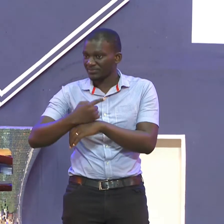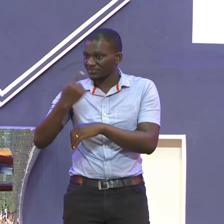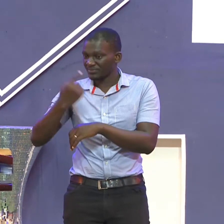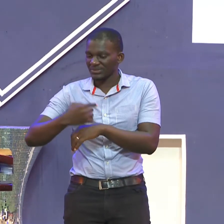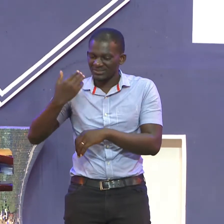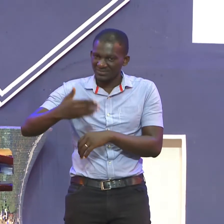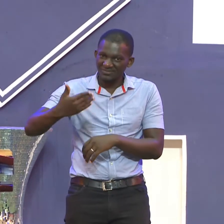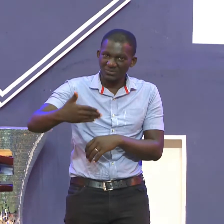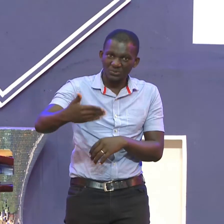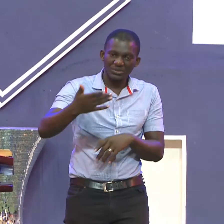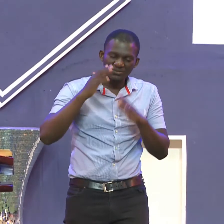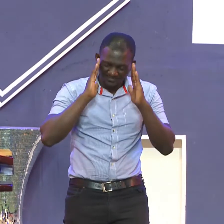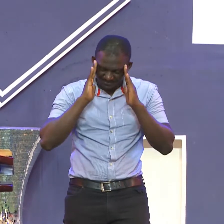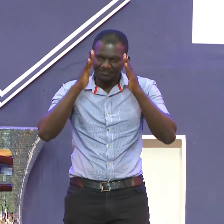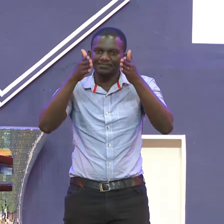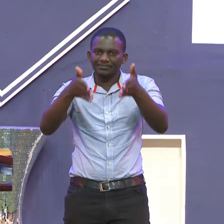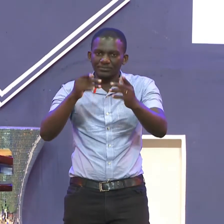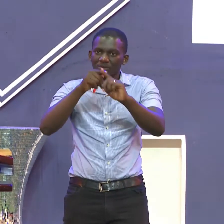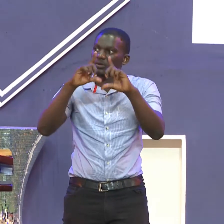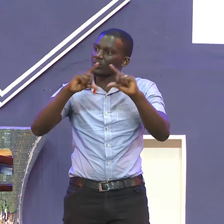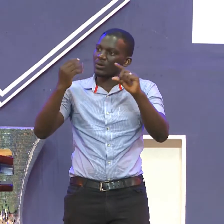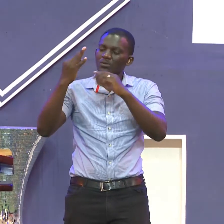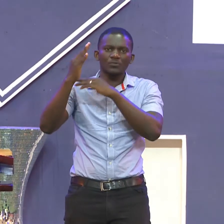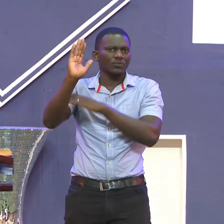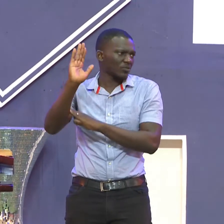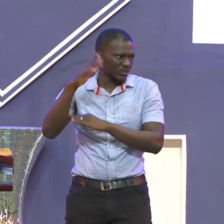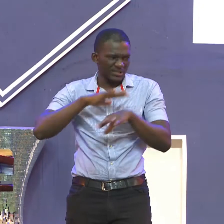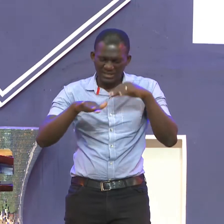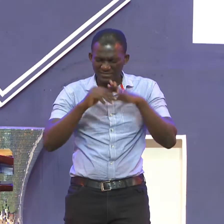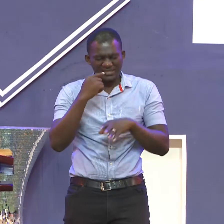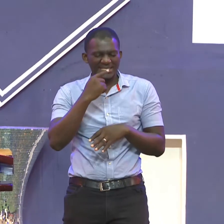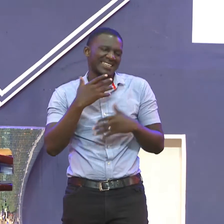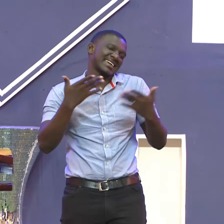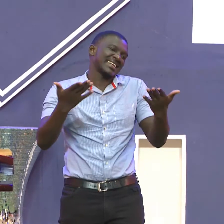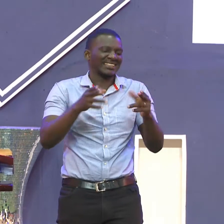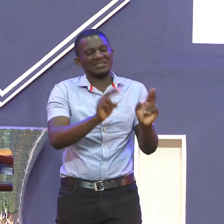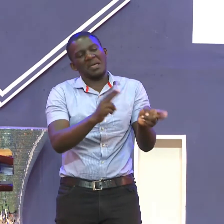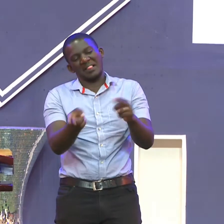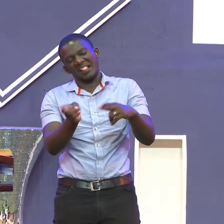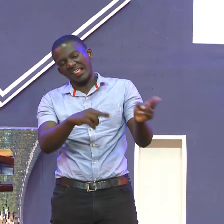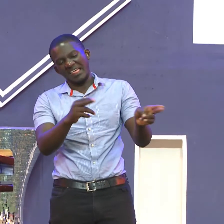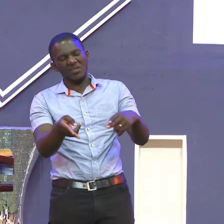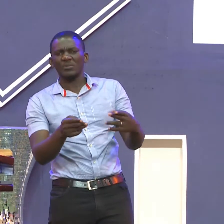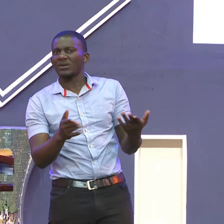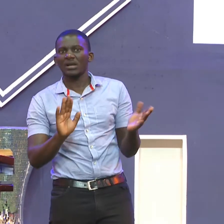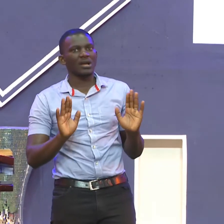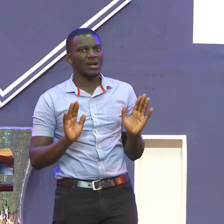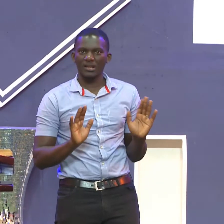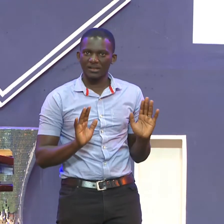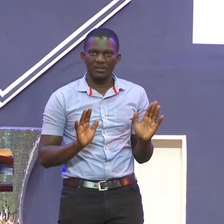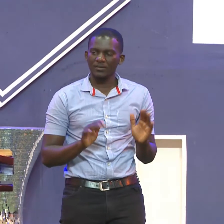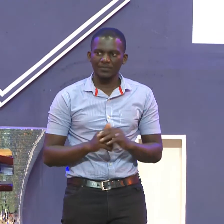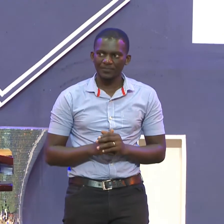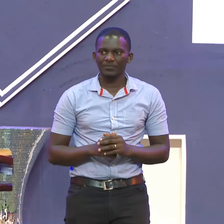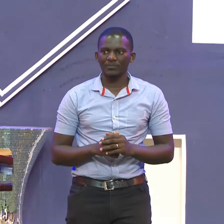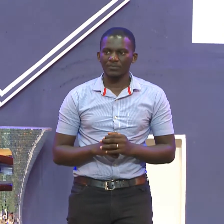Always okuteeka ngayo omwoyo. To always pay attention. Obutakitwala kintu nga kya bulijjo. Not to take it as something usual or for